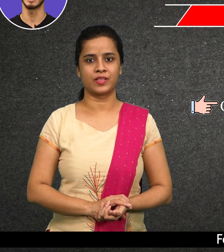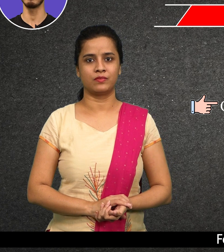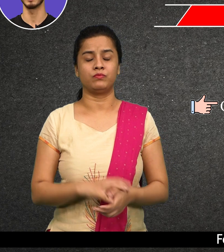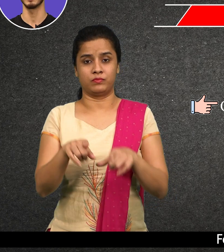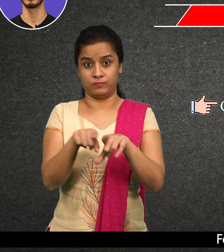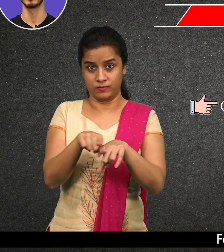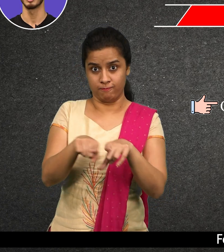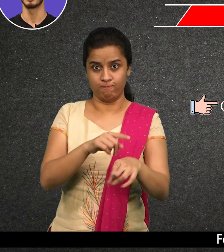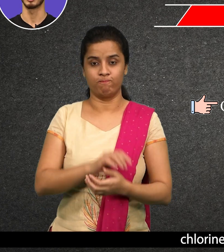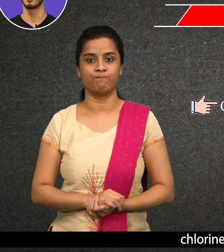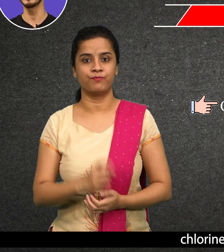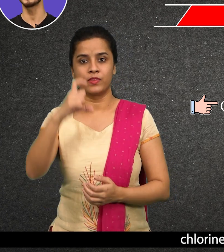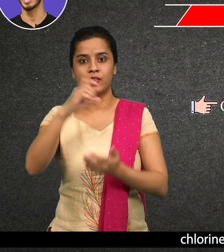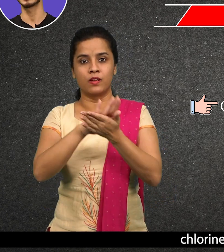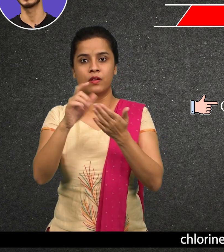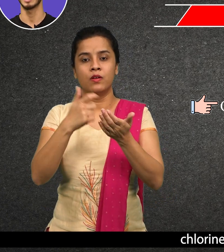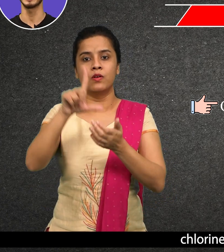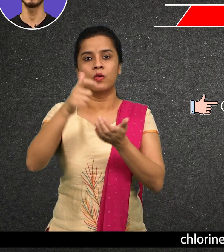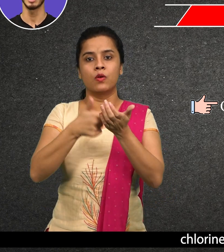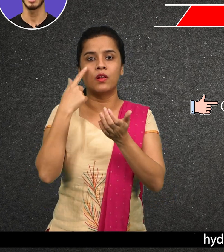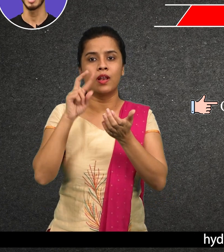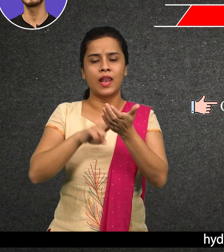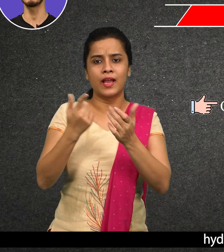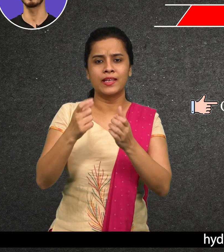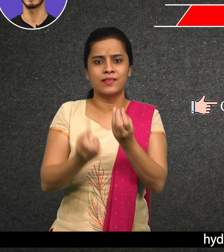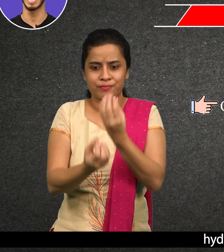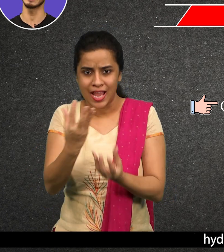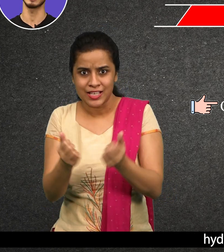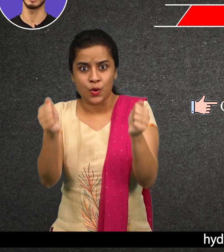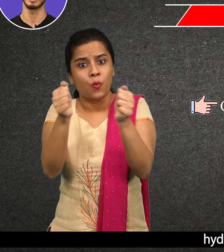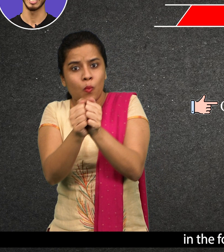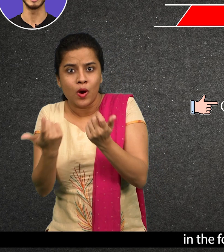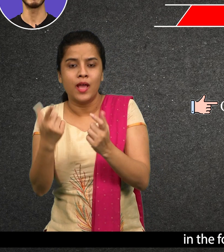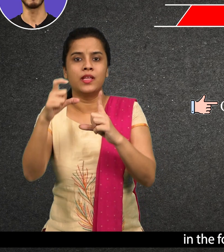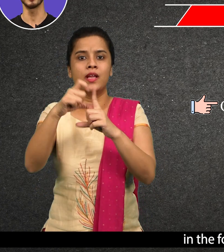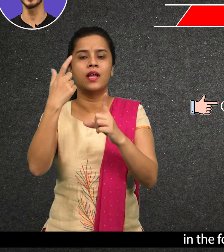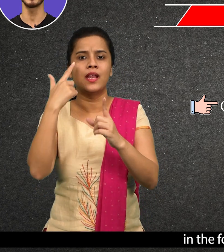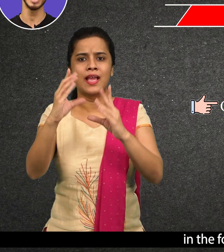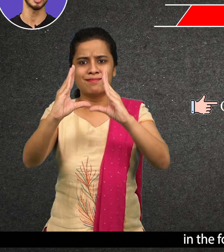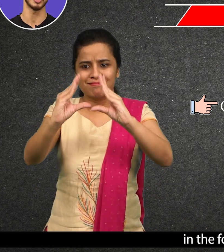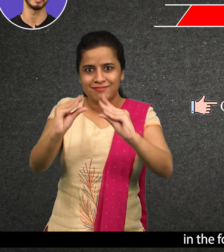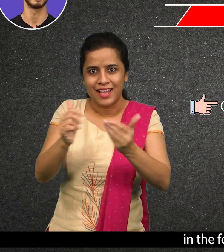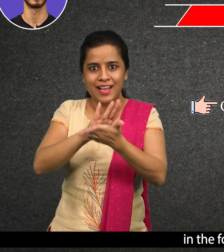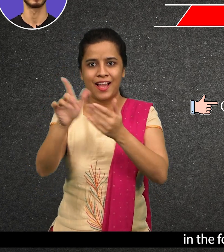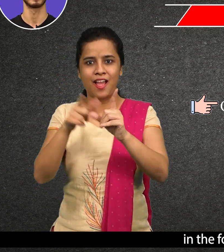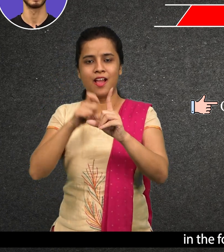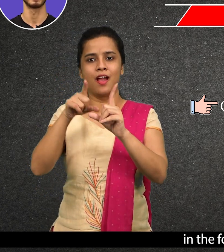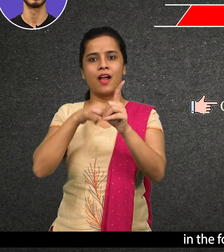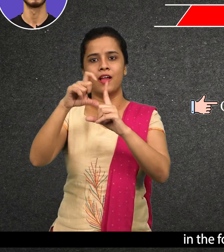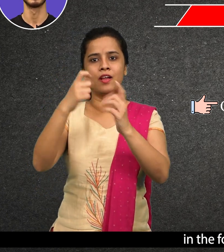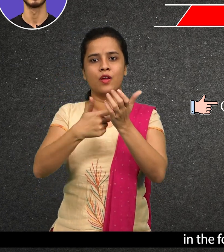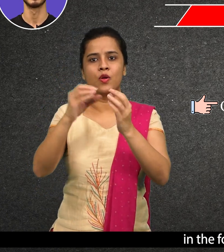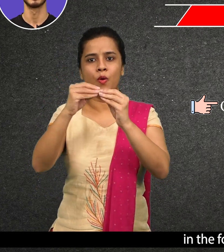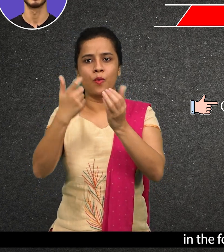For example, chlorine reacts with dilute hydrobromic acid in the following reaction.